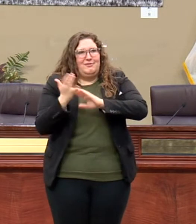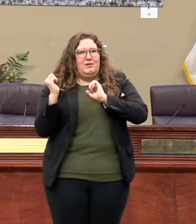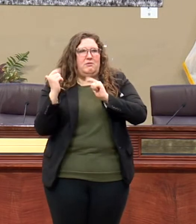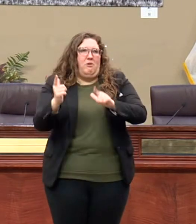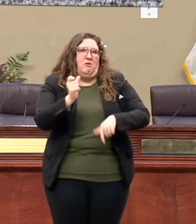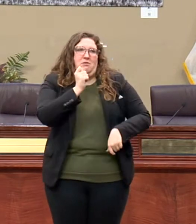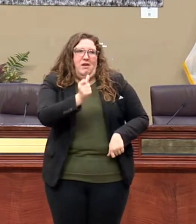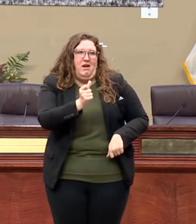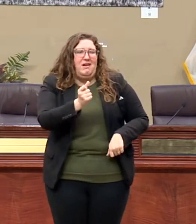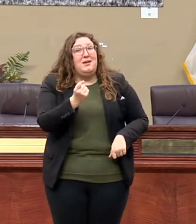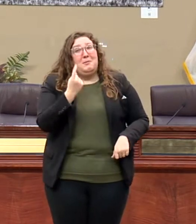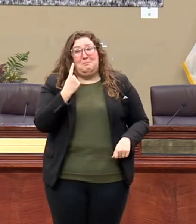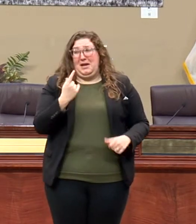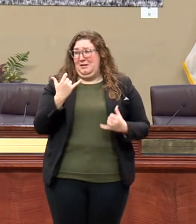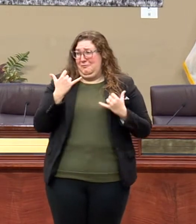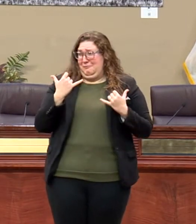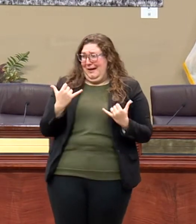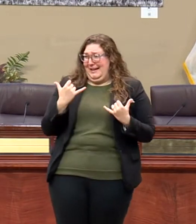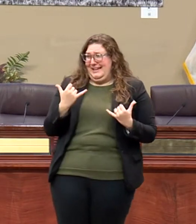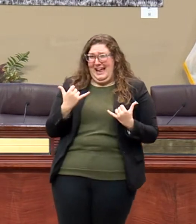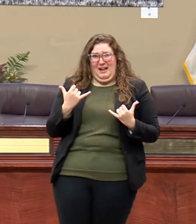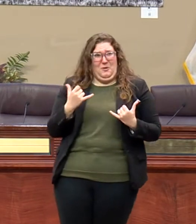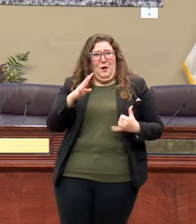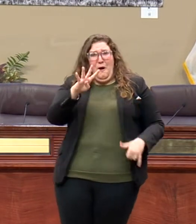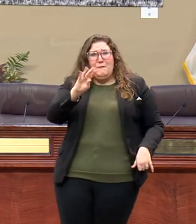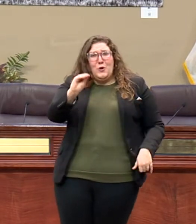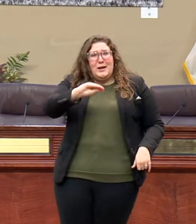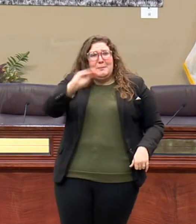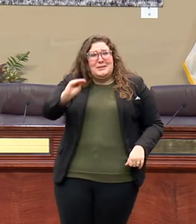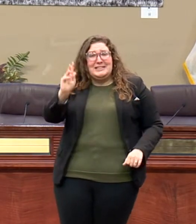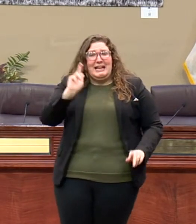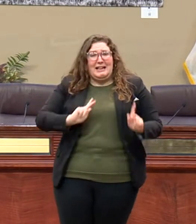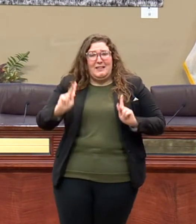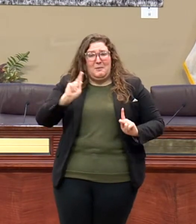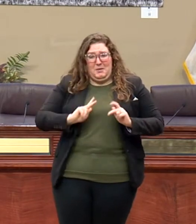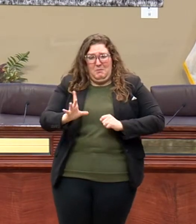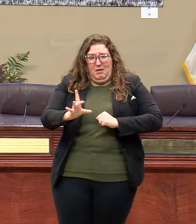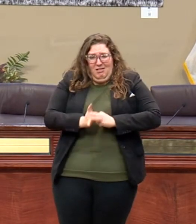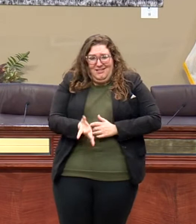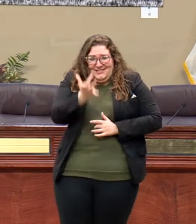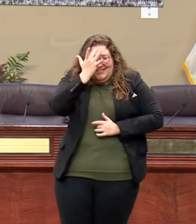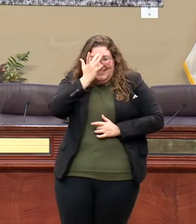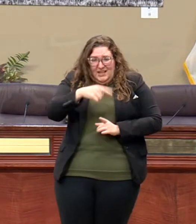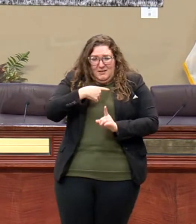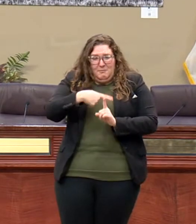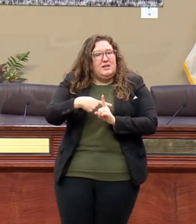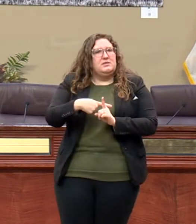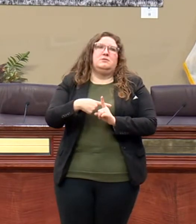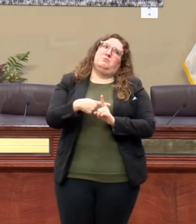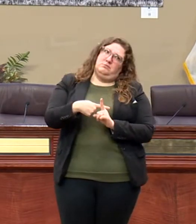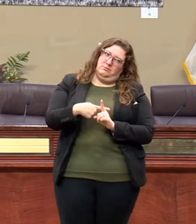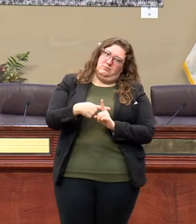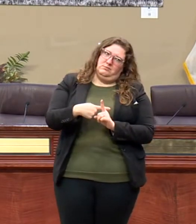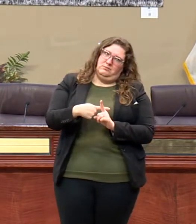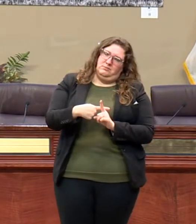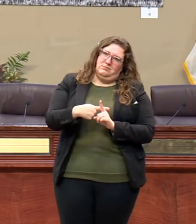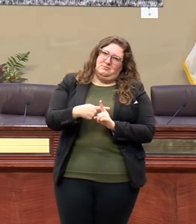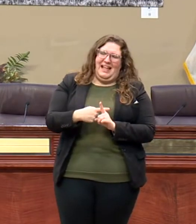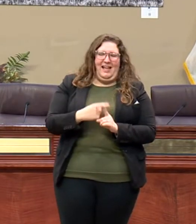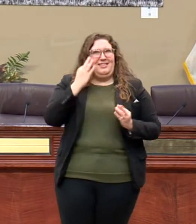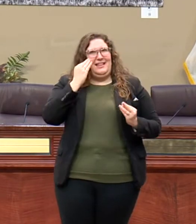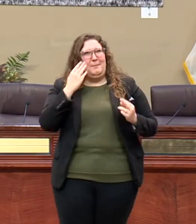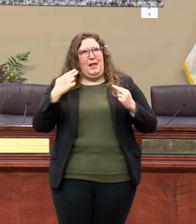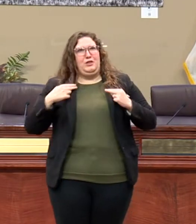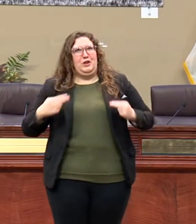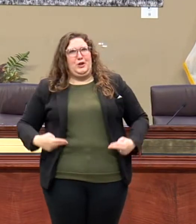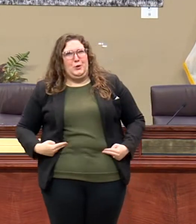positive, it really it speaks to the human experience to me. Some people say, well, why are you